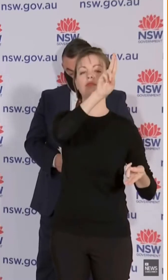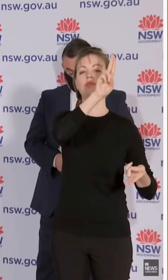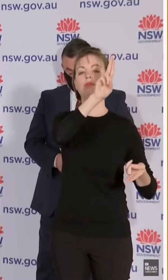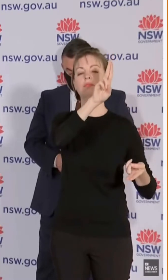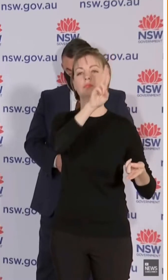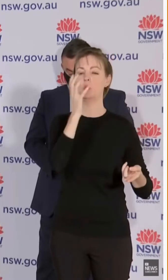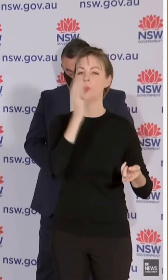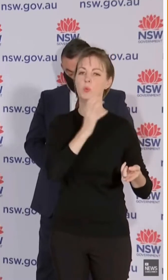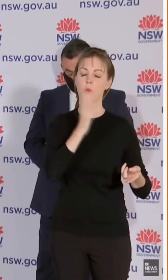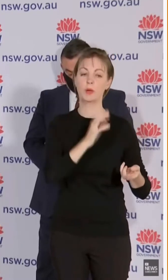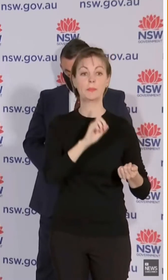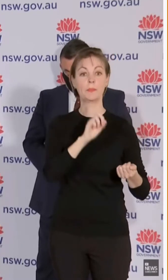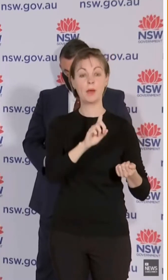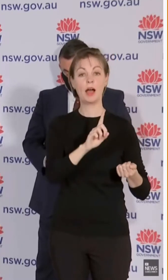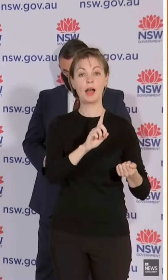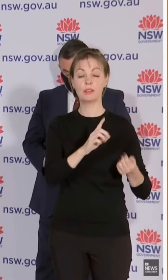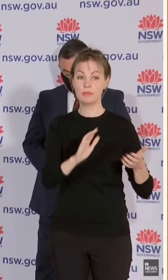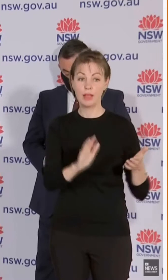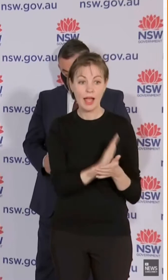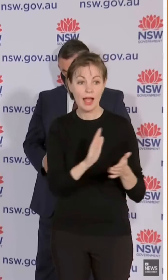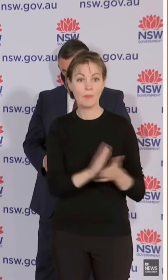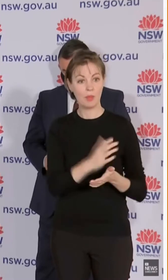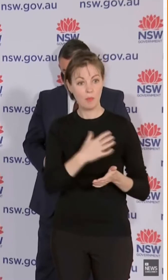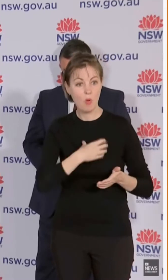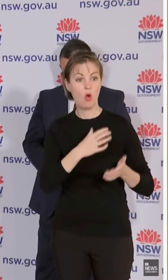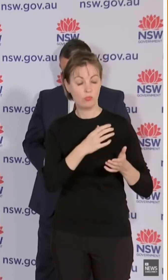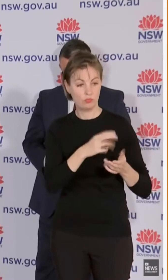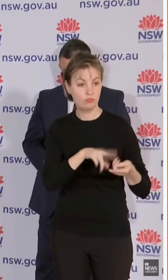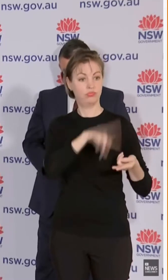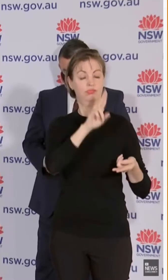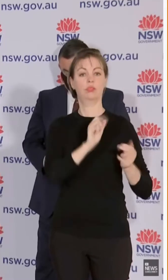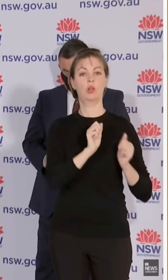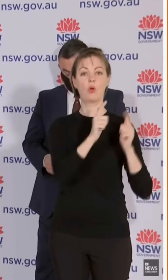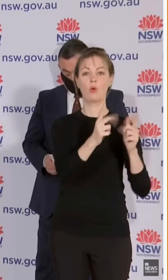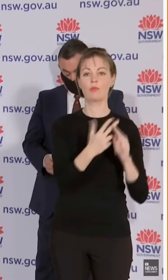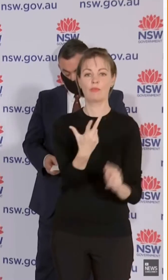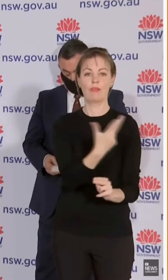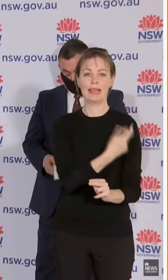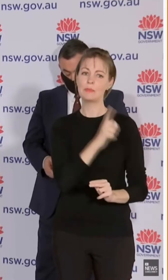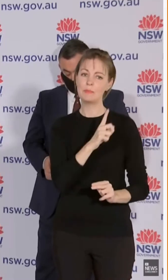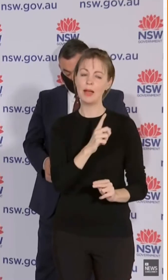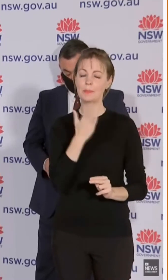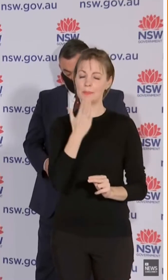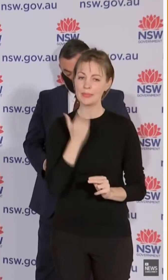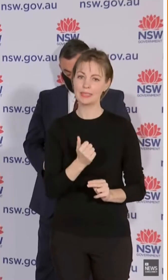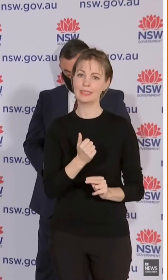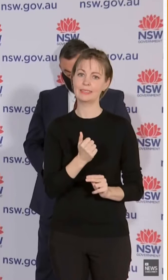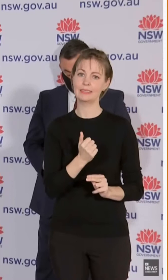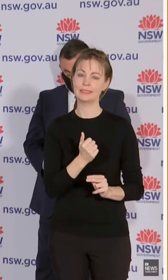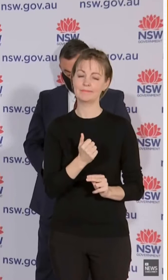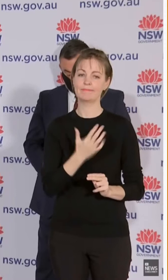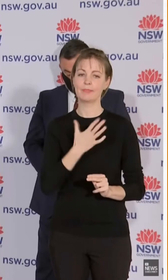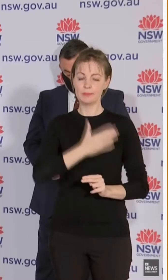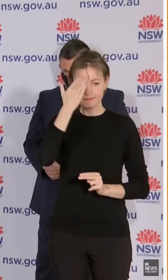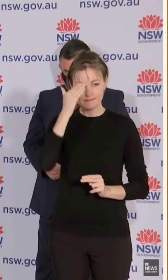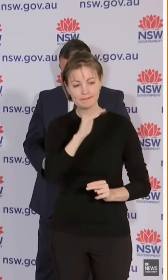very quickly. And it's pleasing to see the rise in the vaccination coverage, but I would ask members of those communities to embrace every opportunity